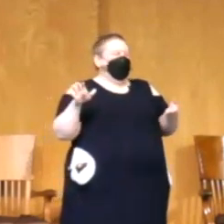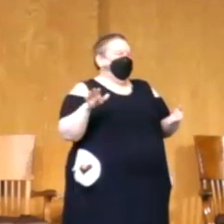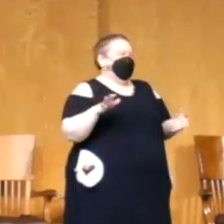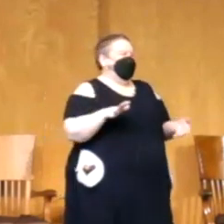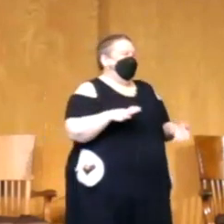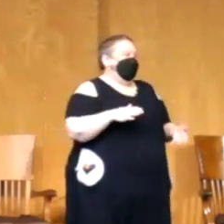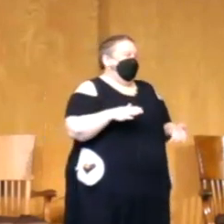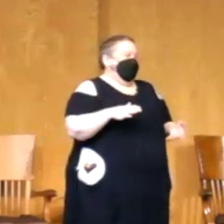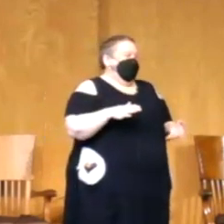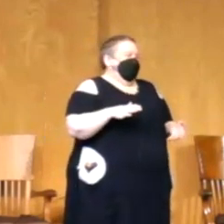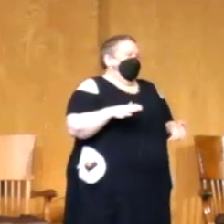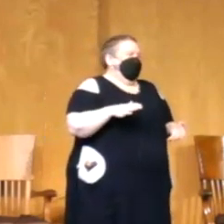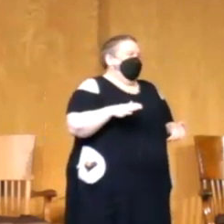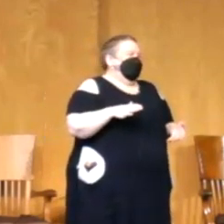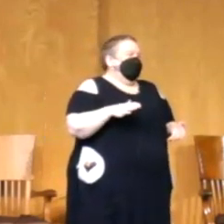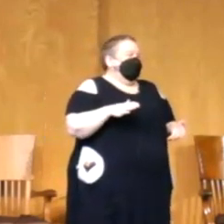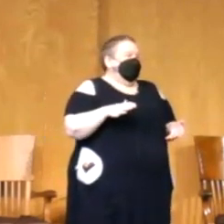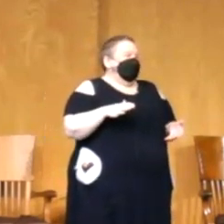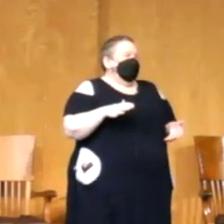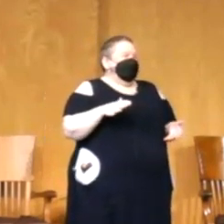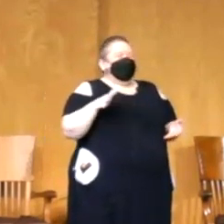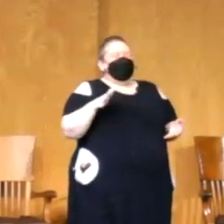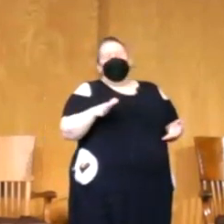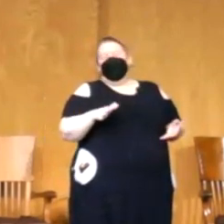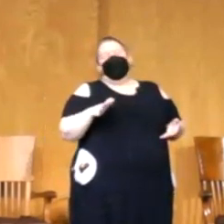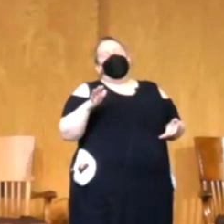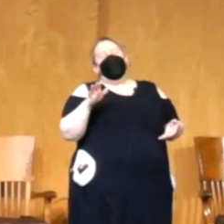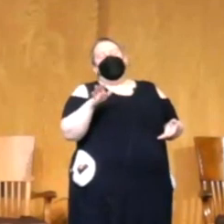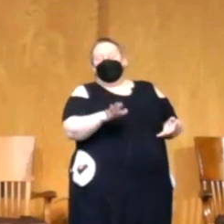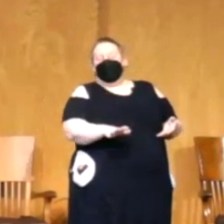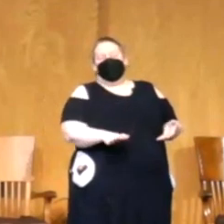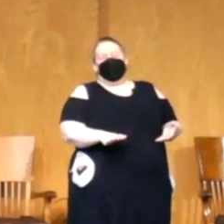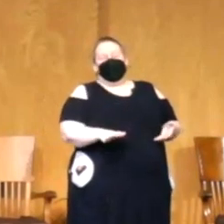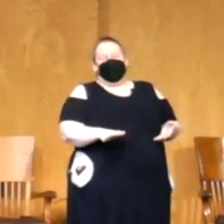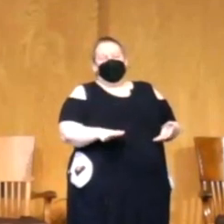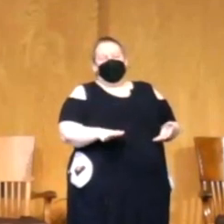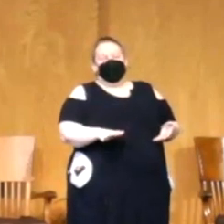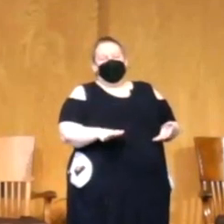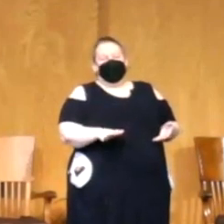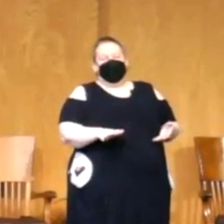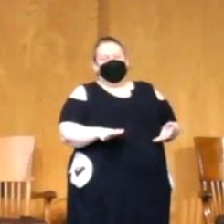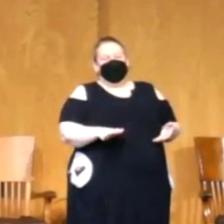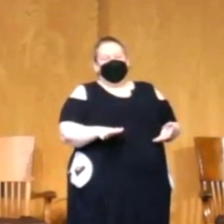there is something that is so wonderful